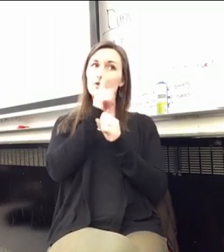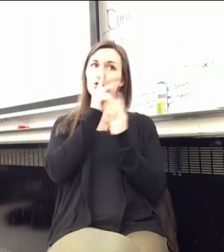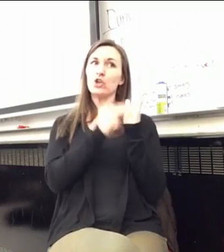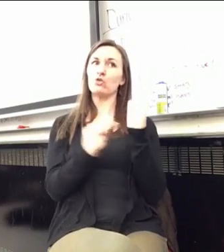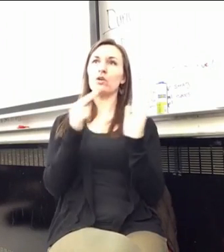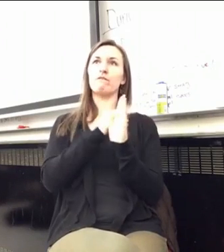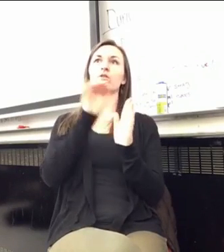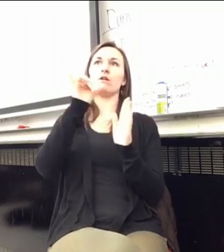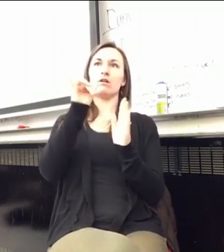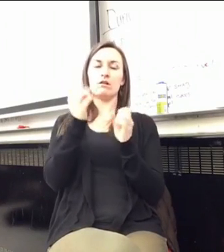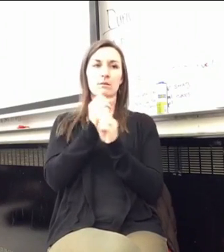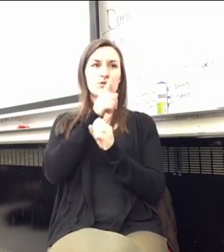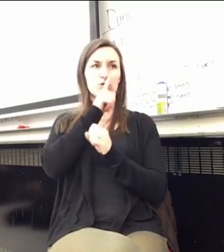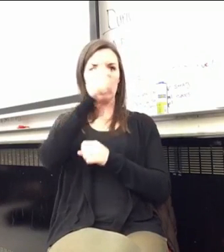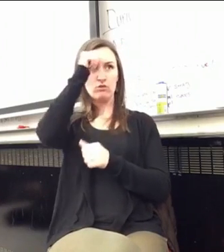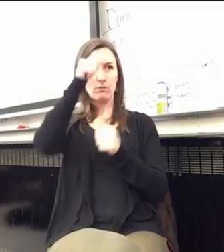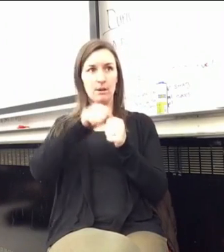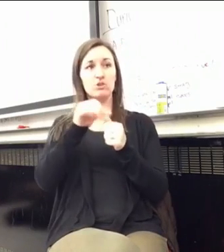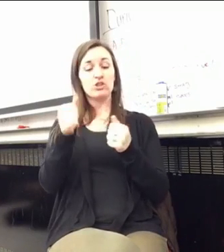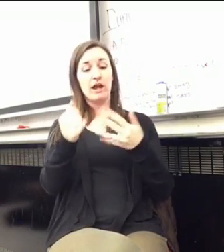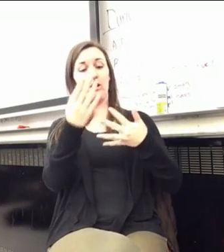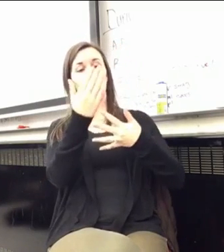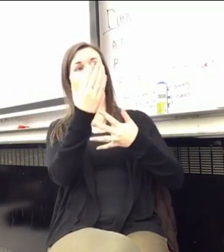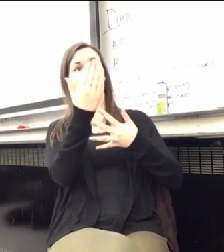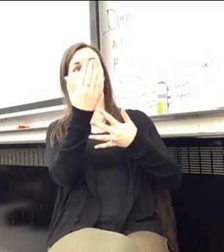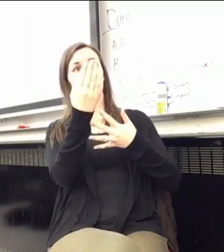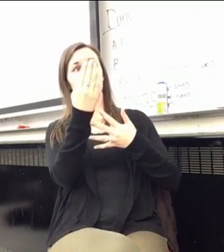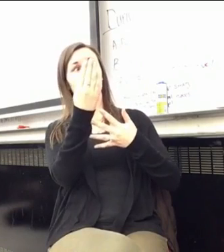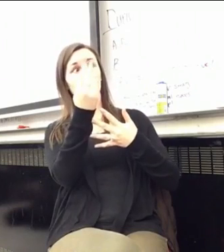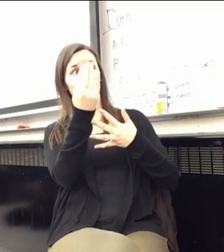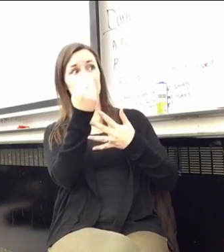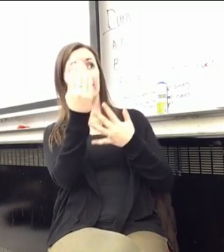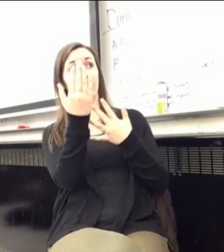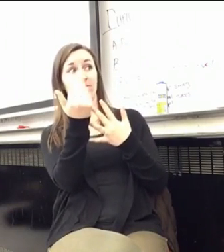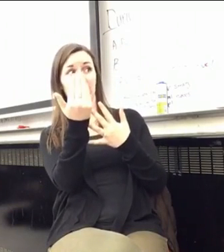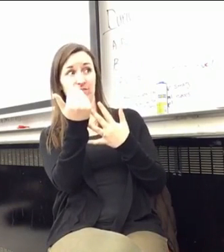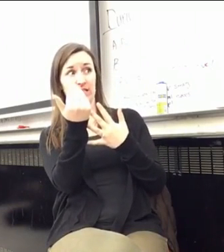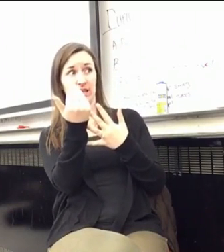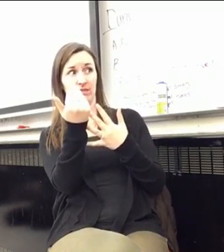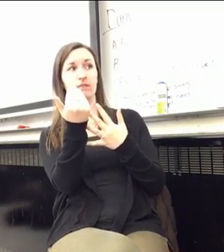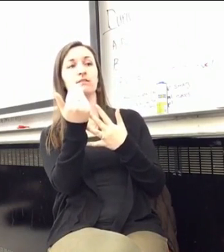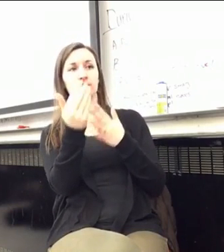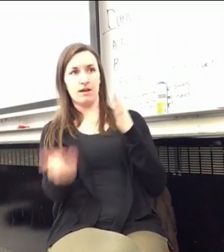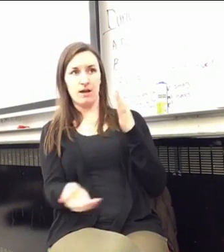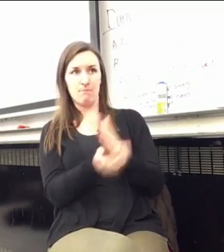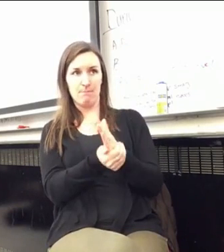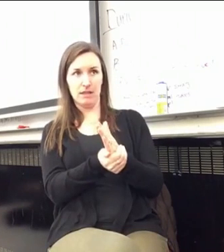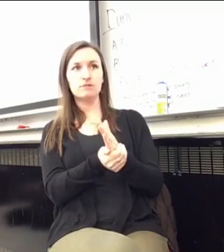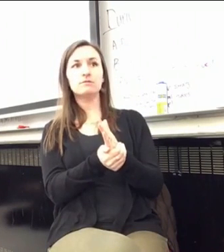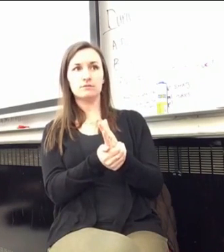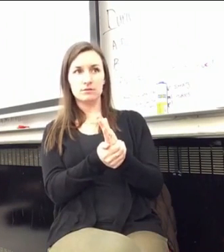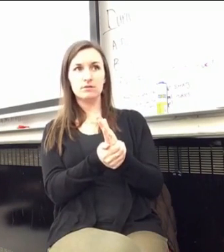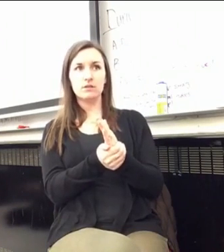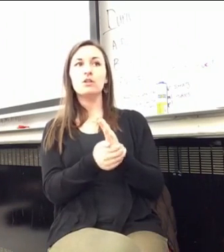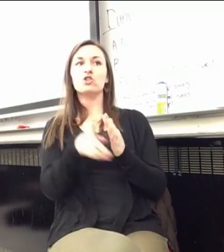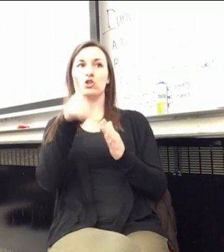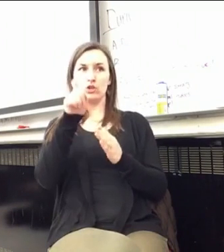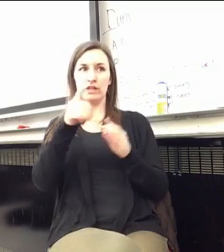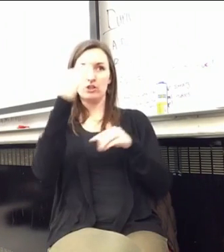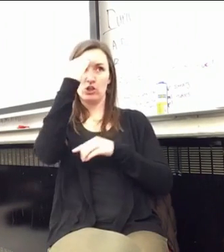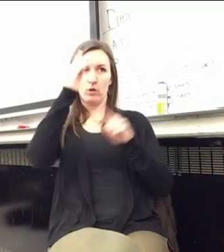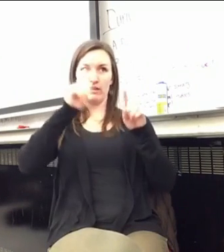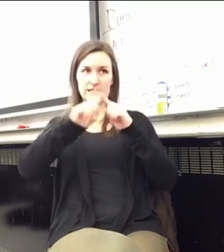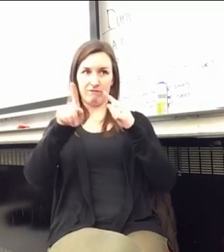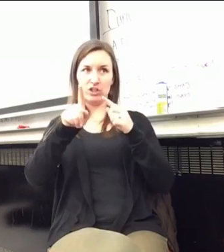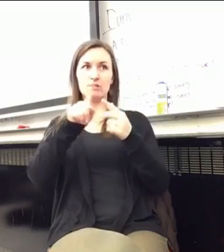you need to know the 13th, 14th, and 15th Amendments. So we're going to go through and highlight what you need to know on there so you know the difference between the three.